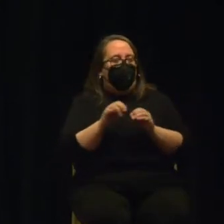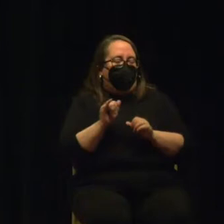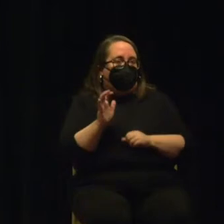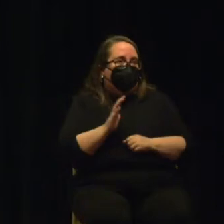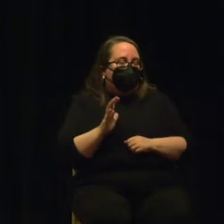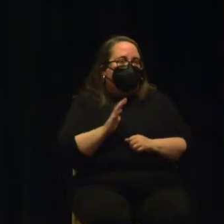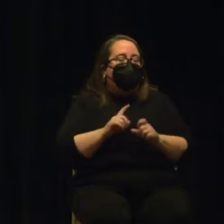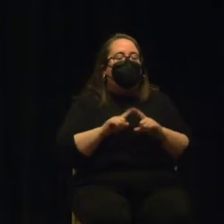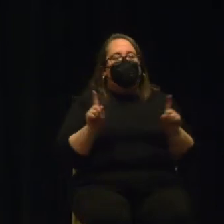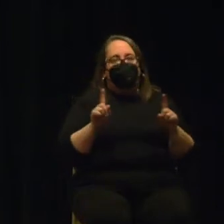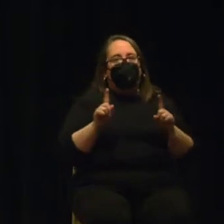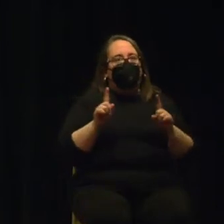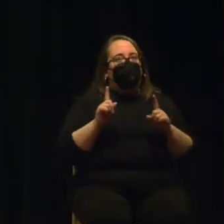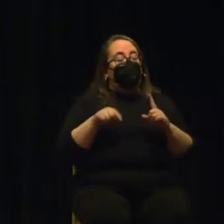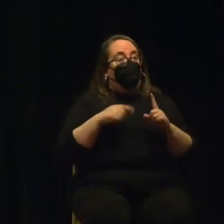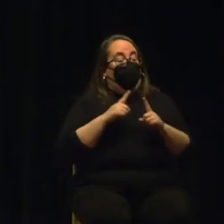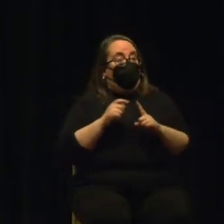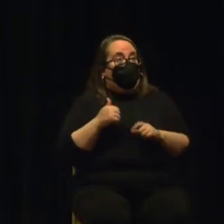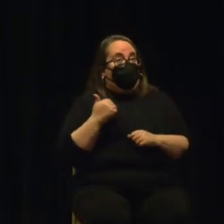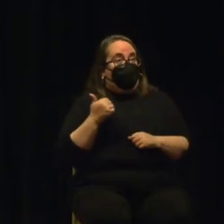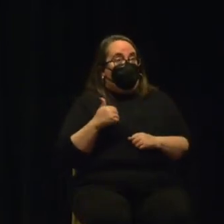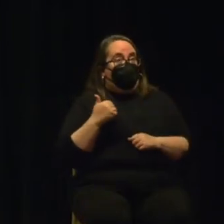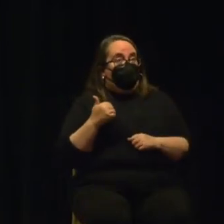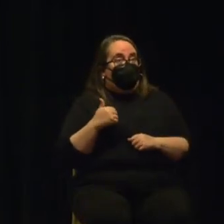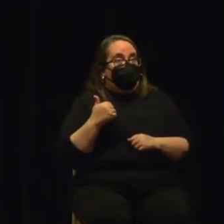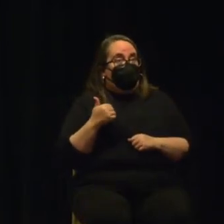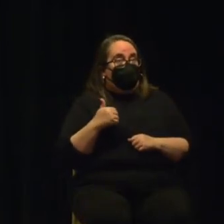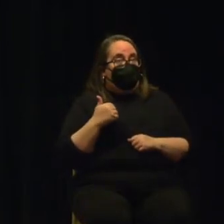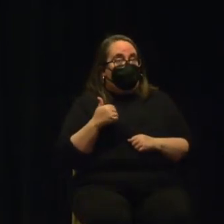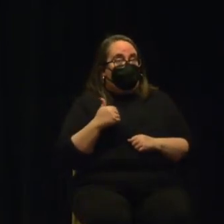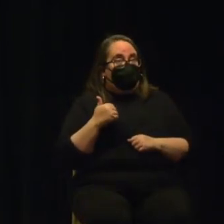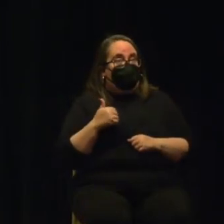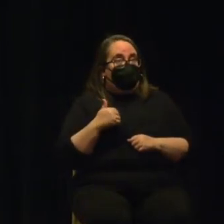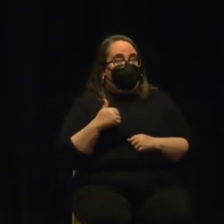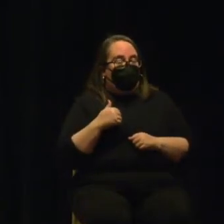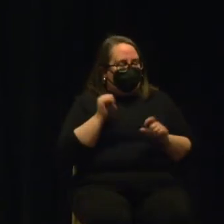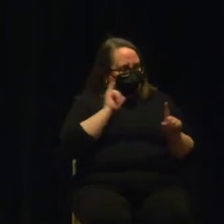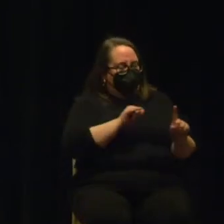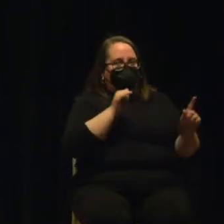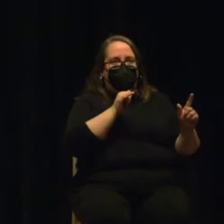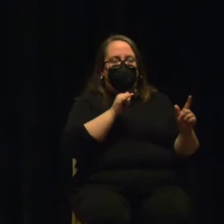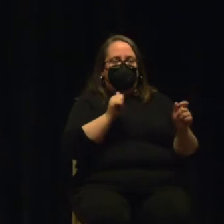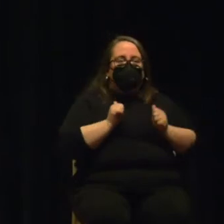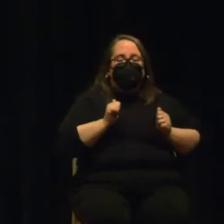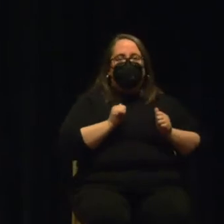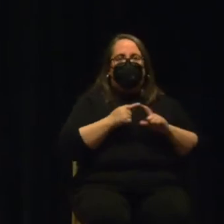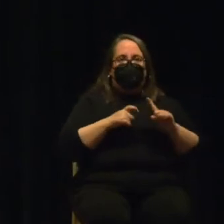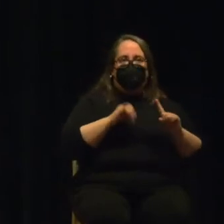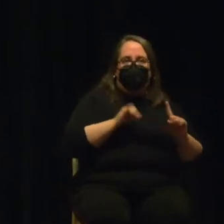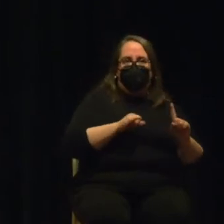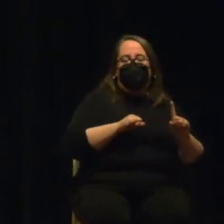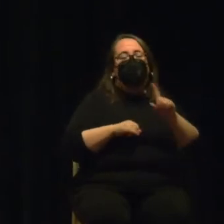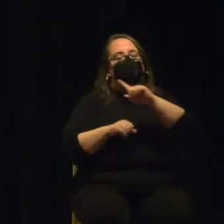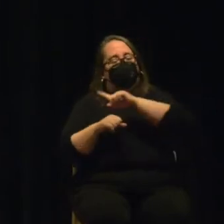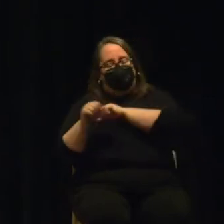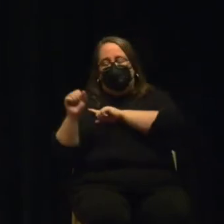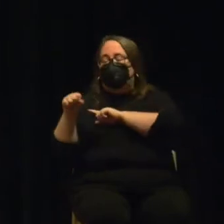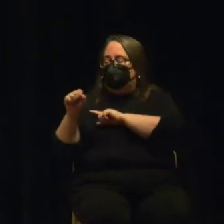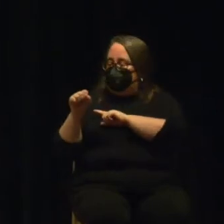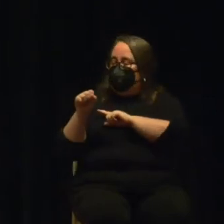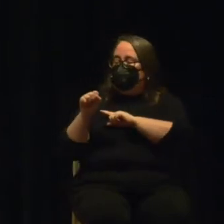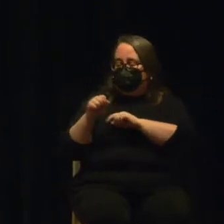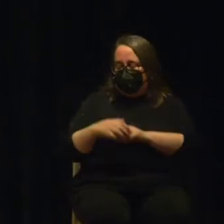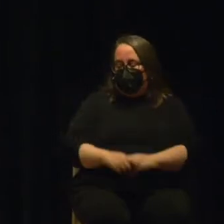like even what he was in his younger years. Right. It's like this is where that comes from. Right. You know what I mean? Yeah. That kind of that